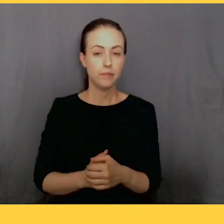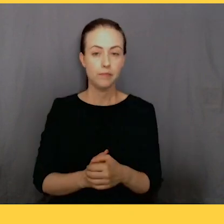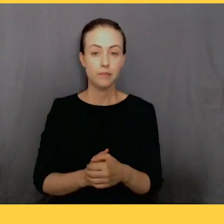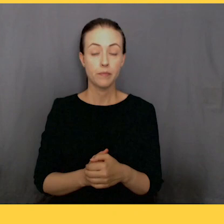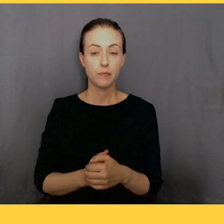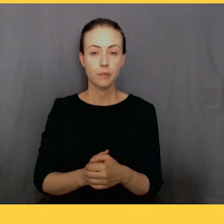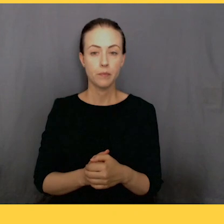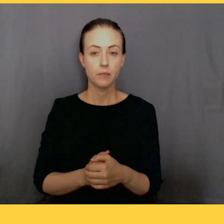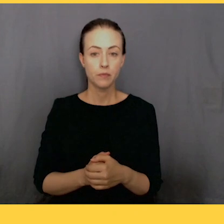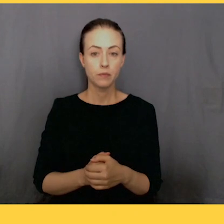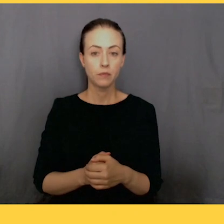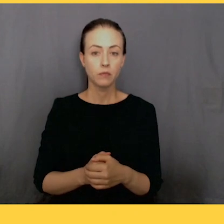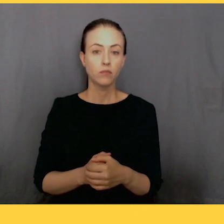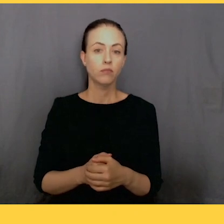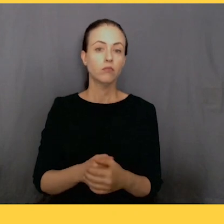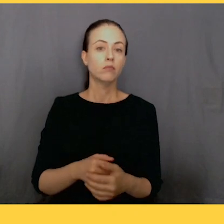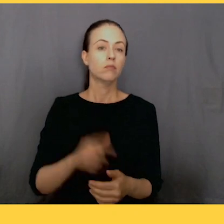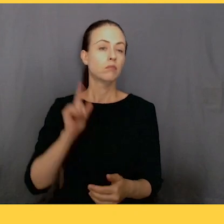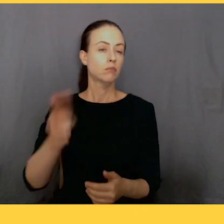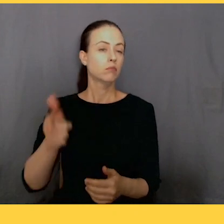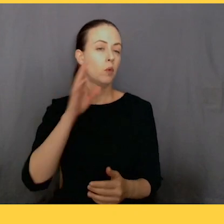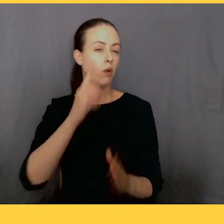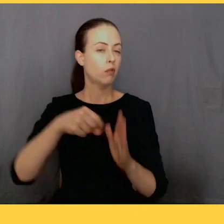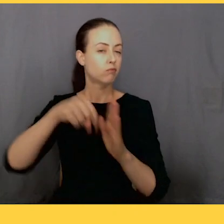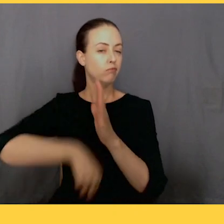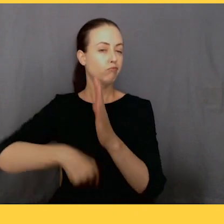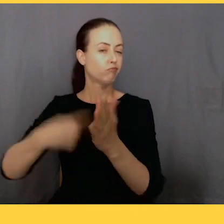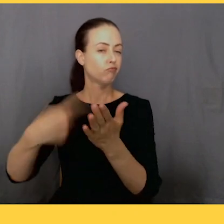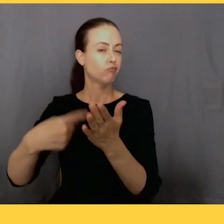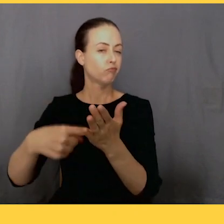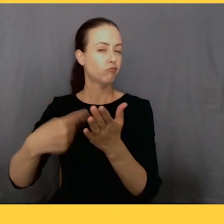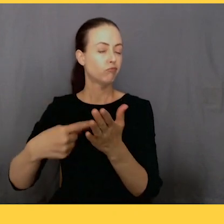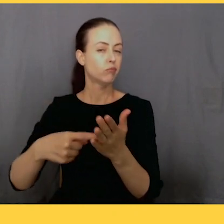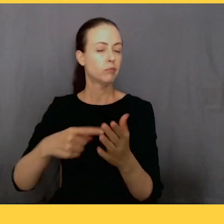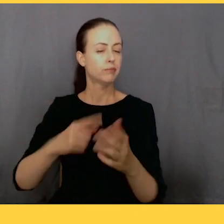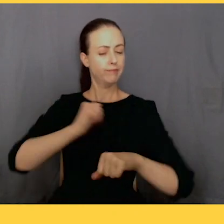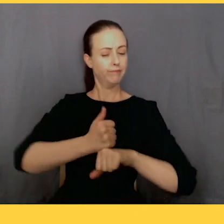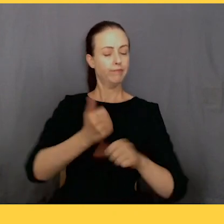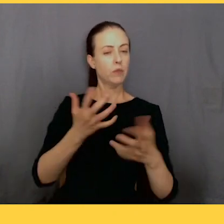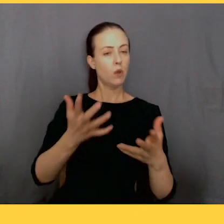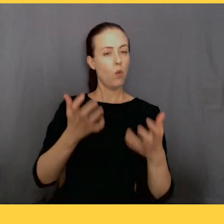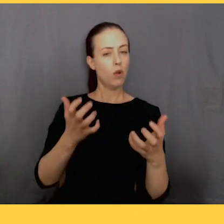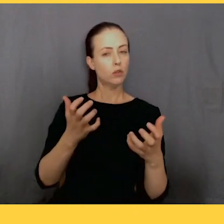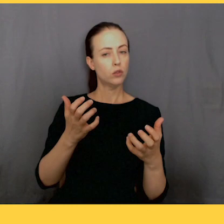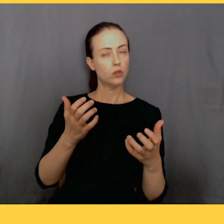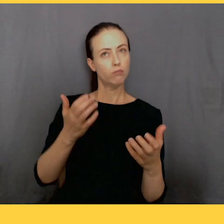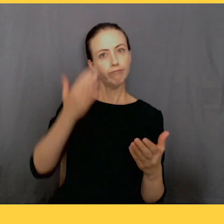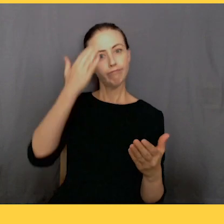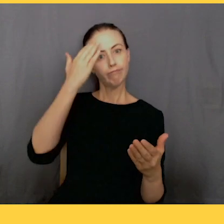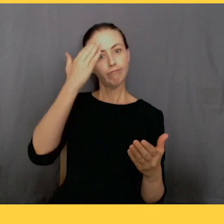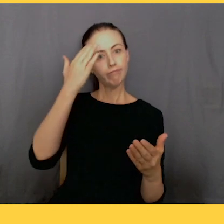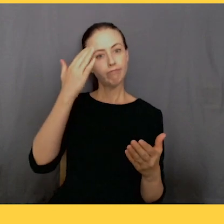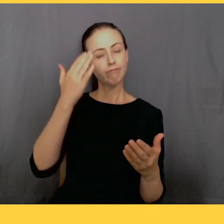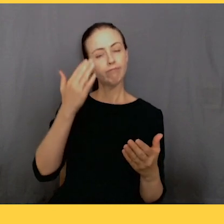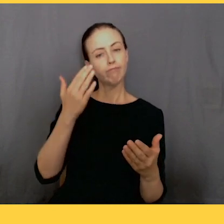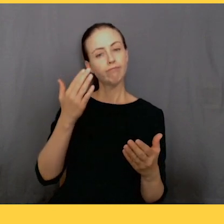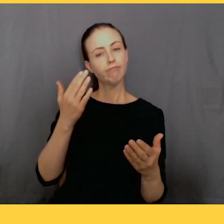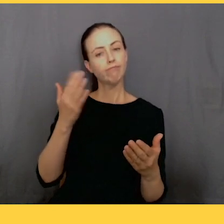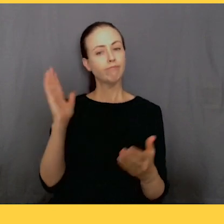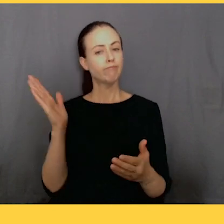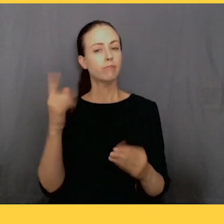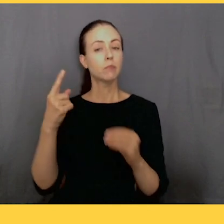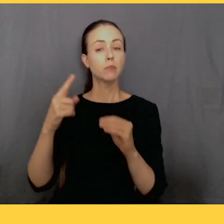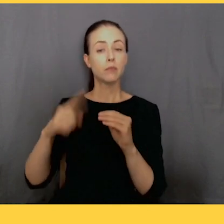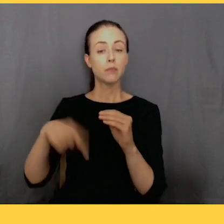So before I get into the detail, I think it's worthwhile to provide some sort of grounding context, if you will. Our